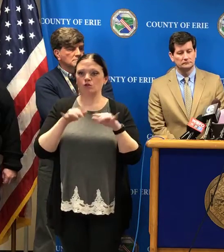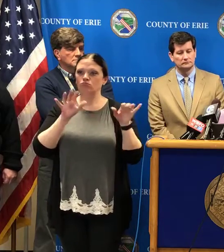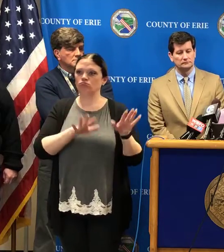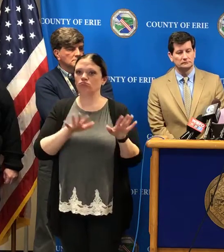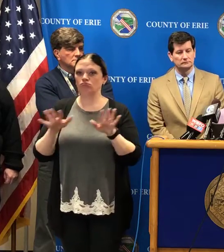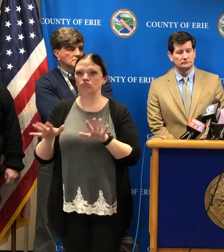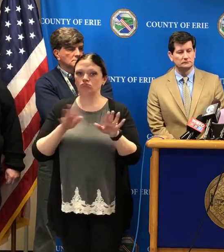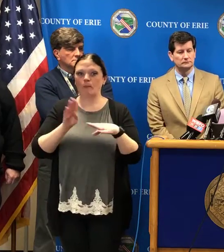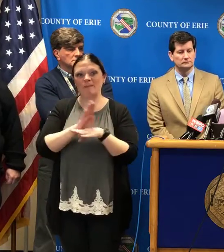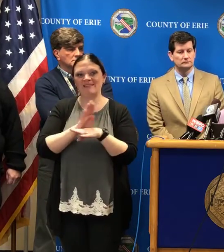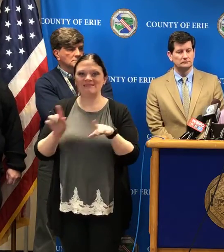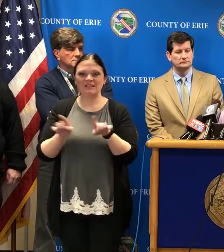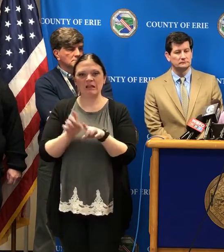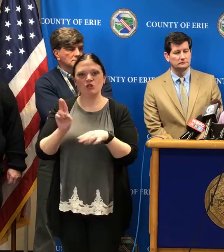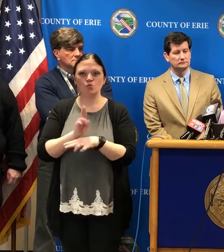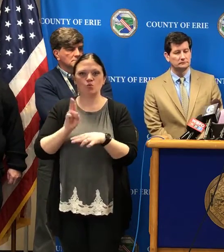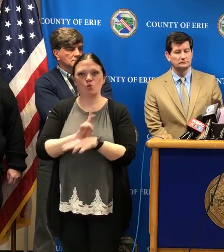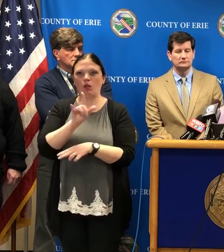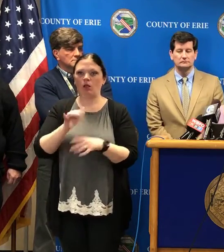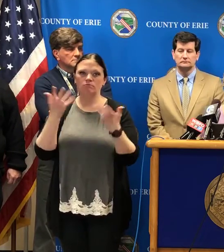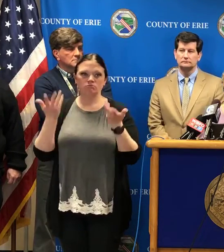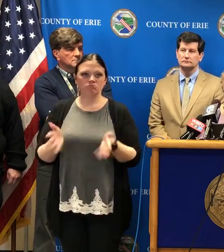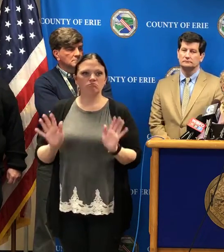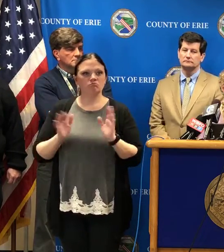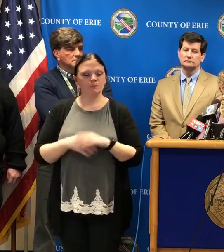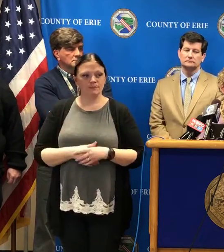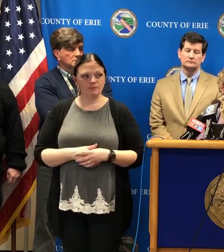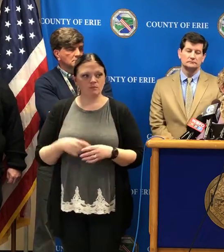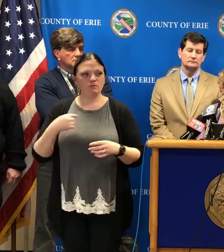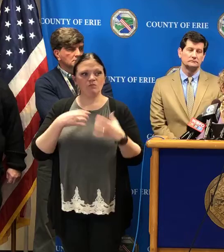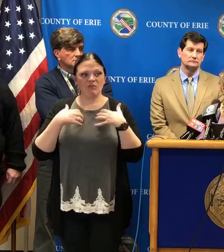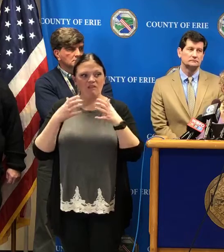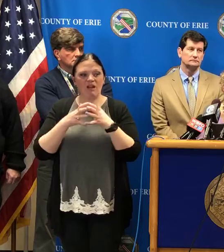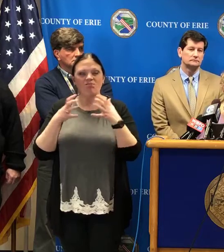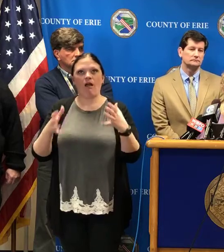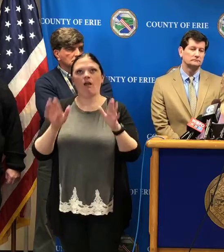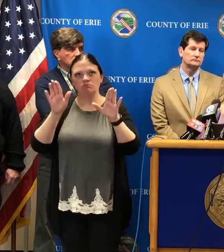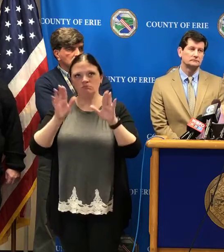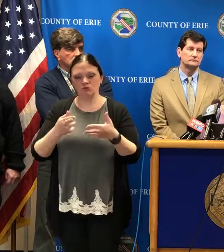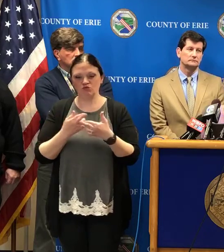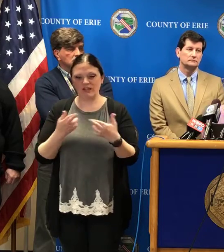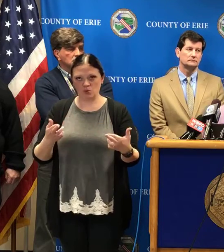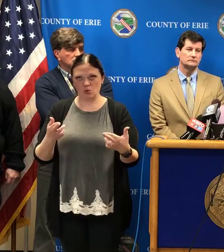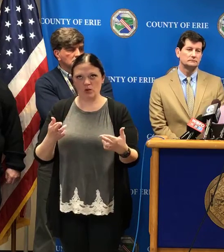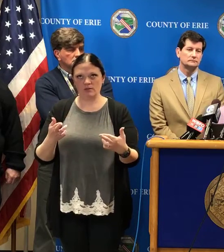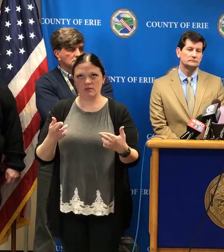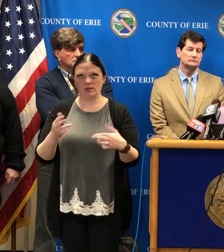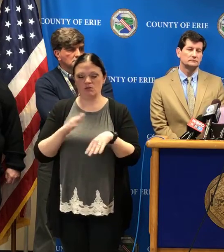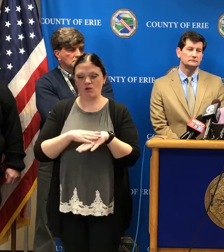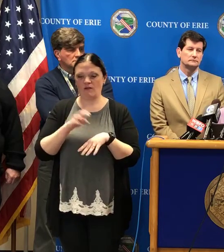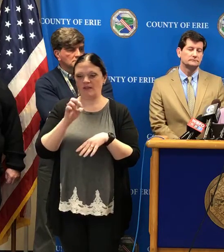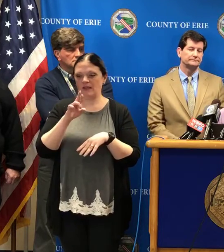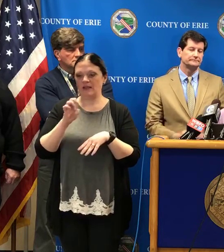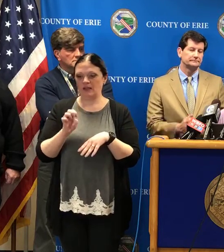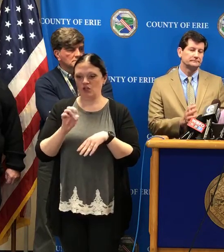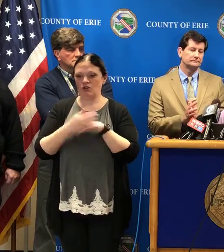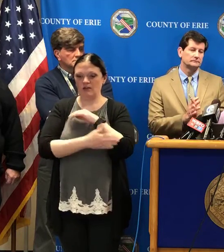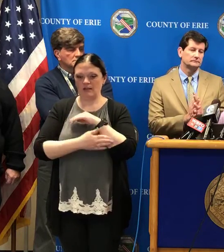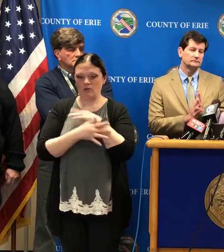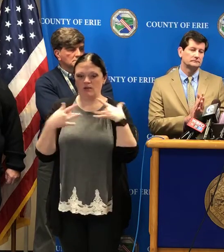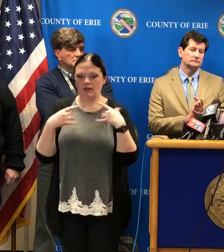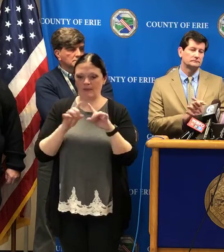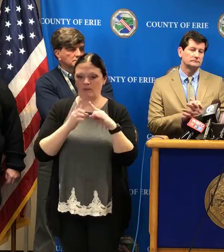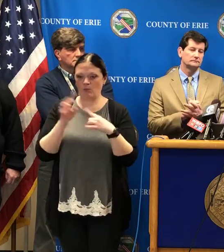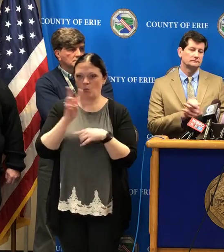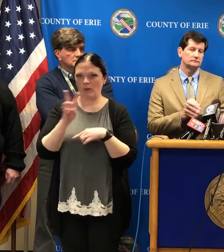usual. And so we have a lot of great resources on our Erie County Health Department website. We